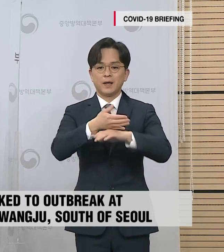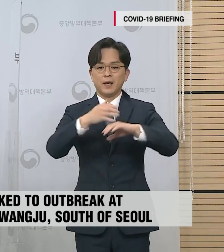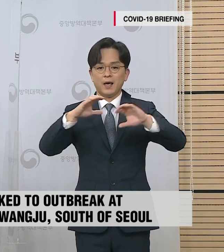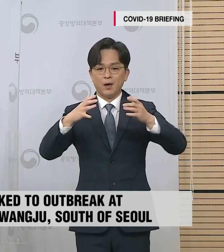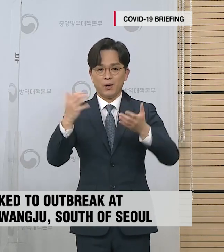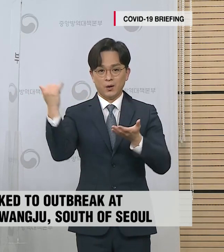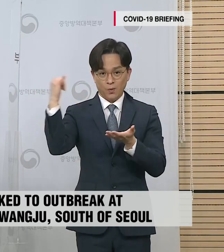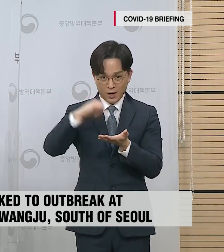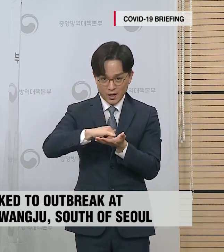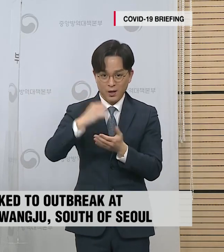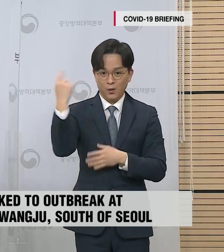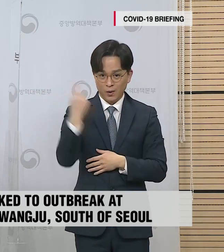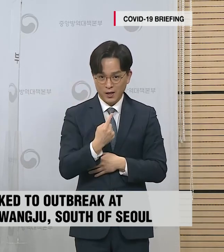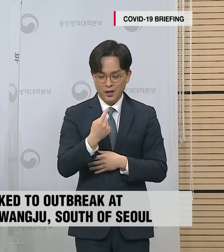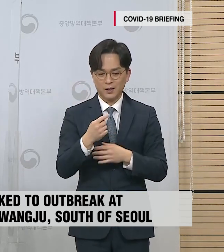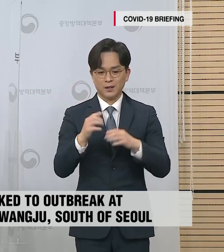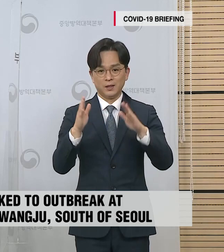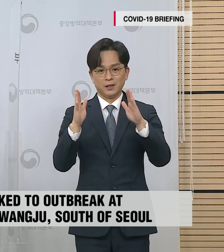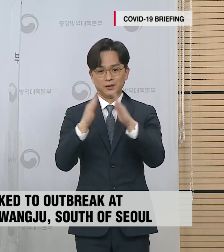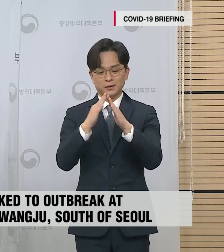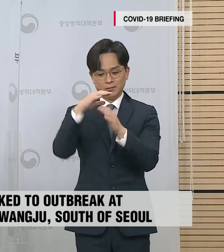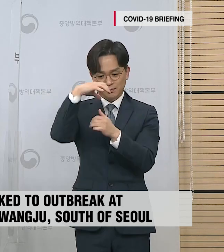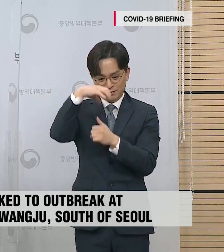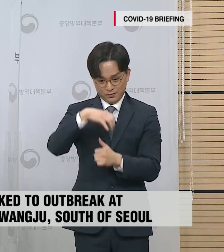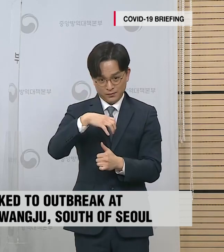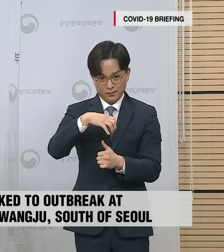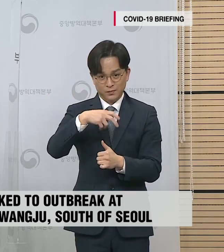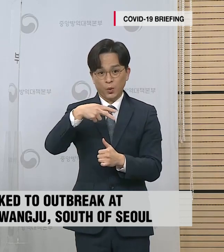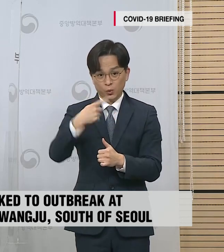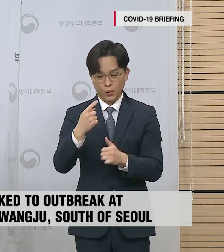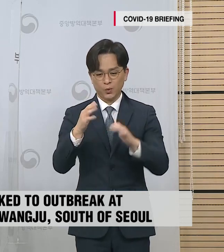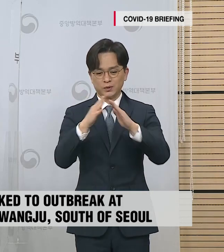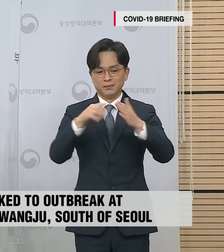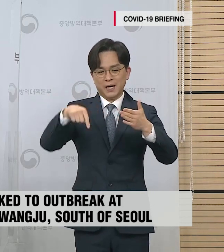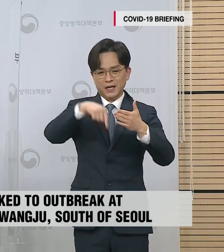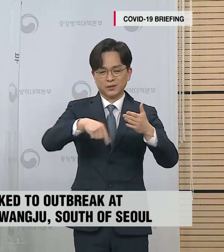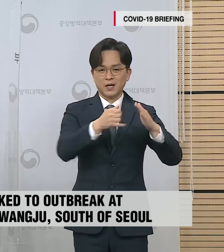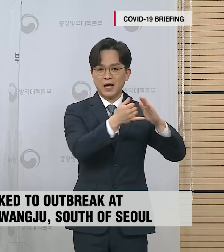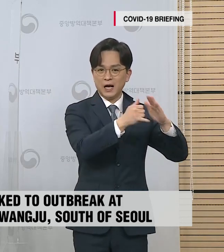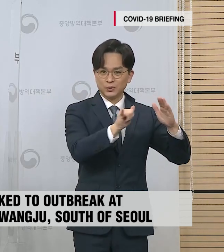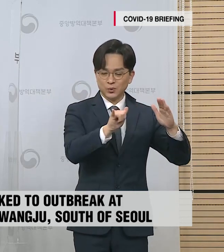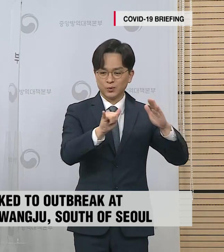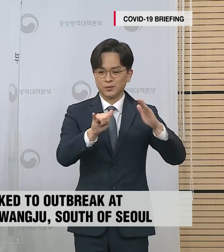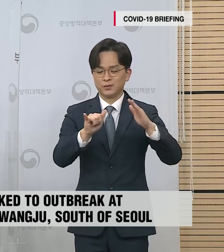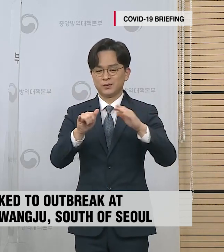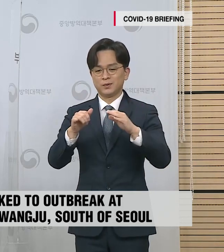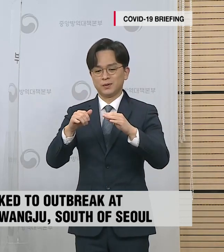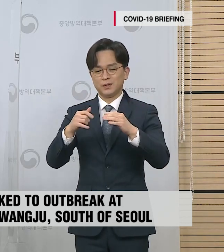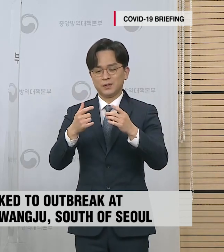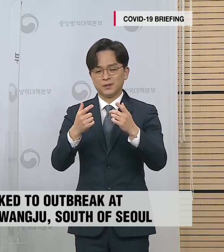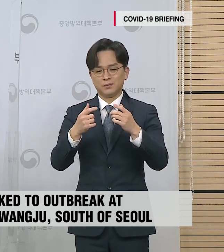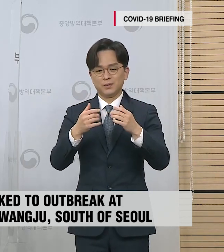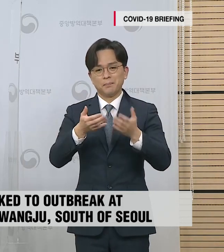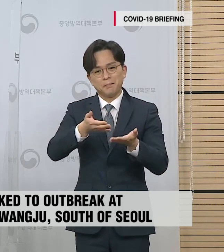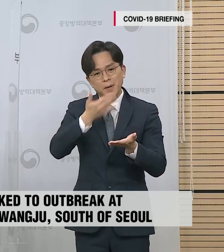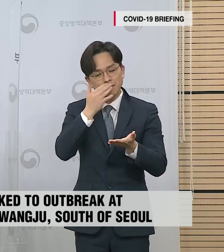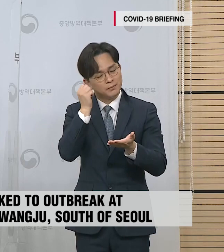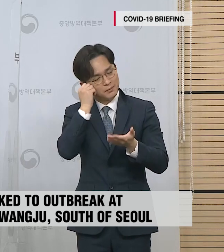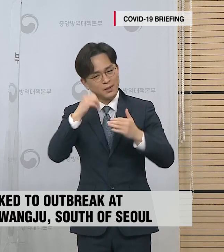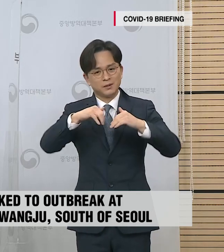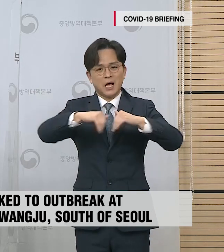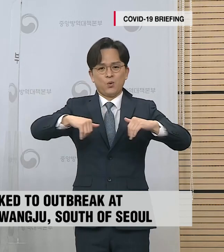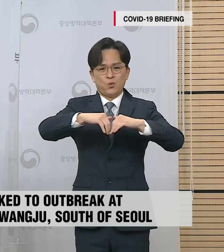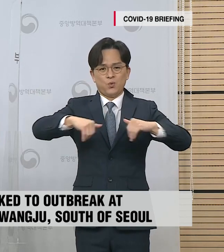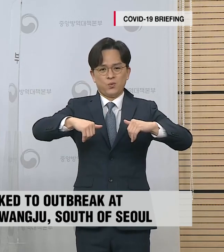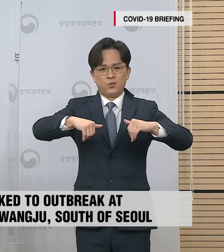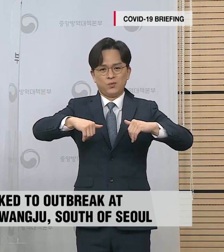Korea. And moreover, if you are on self-quarantine here in South Korea after coming in from abroad, as well as their immediate family members, we